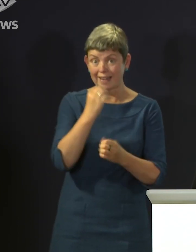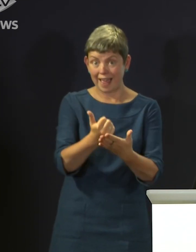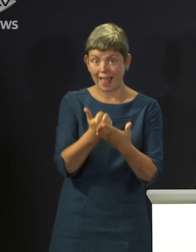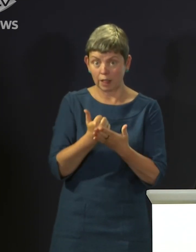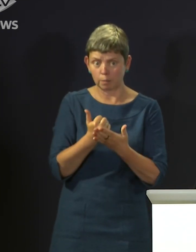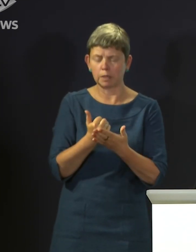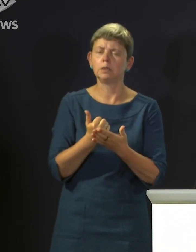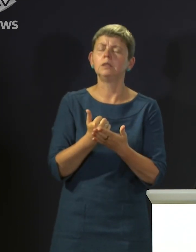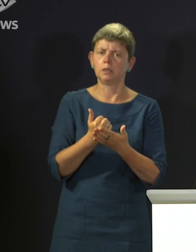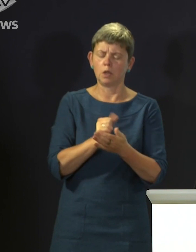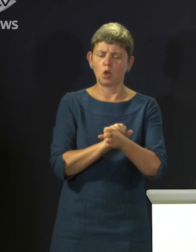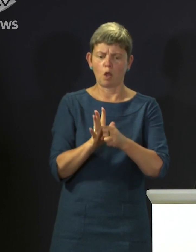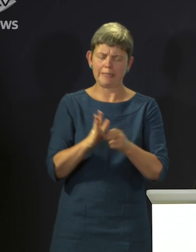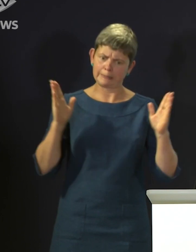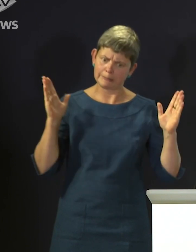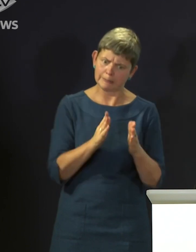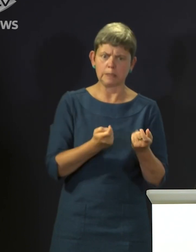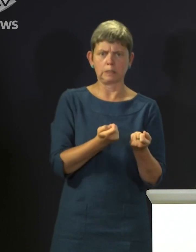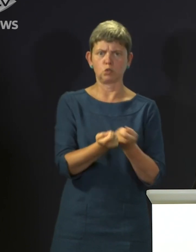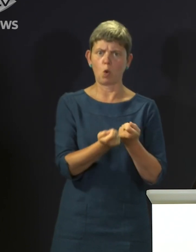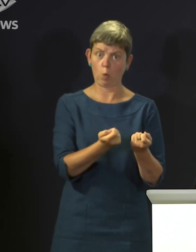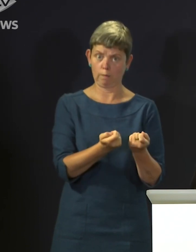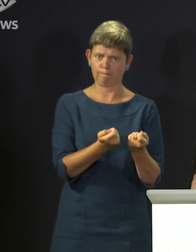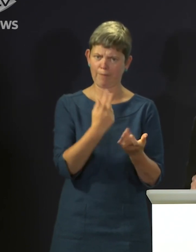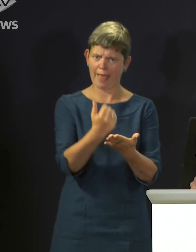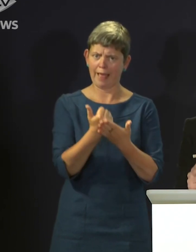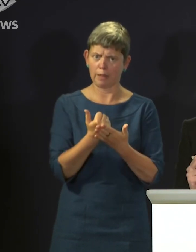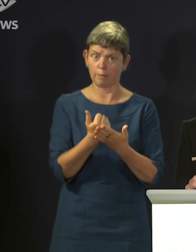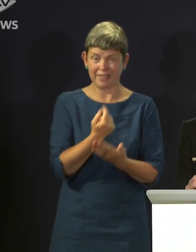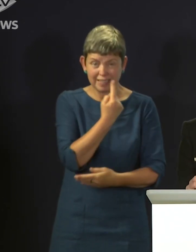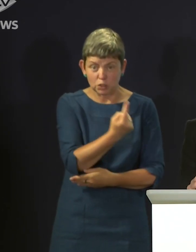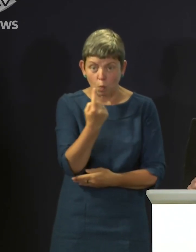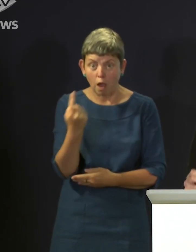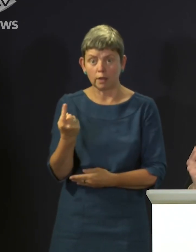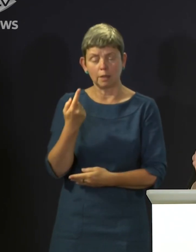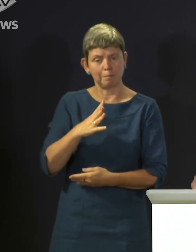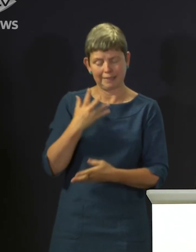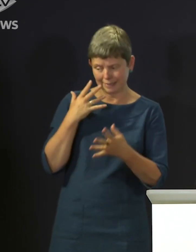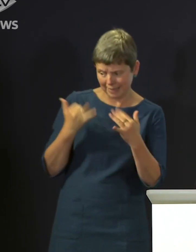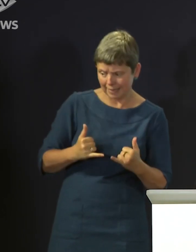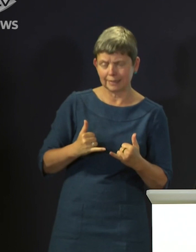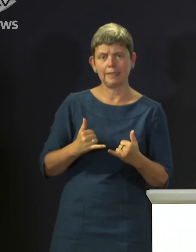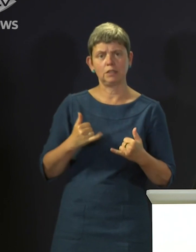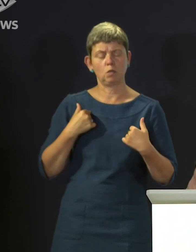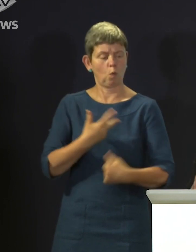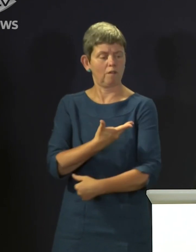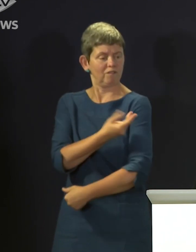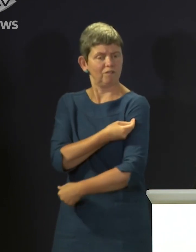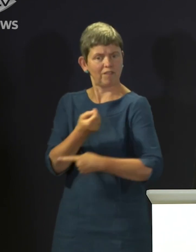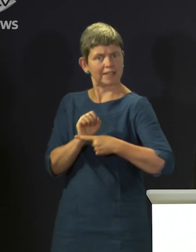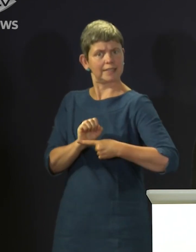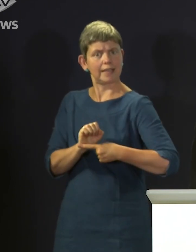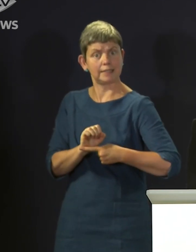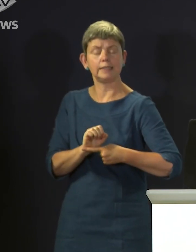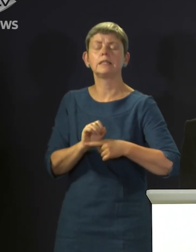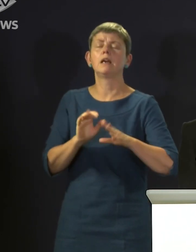this under control as soon as possible. Every single one of us who gets tested, every one of us who gets vaccinated when we're